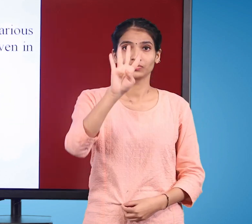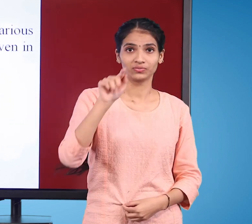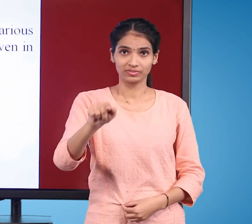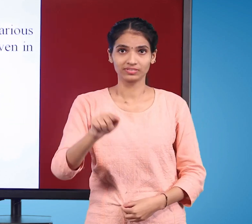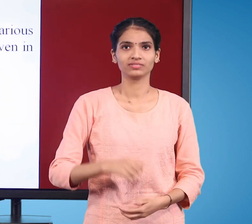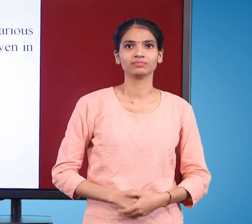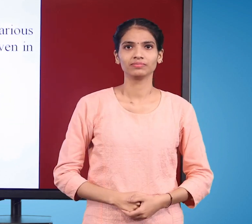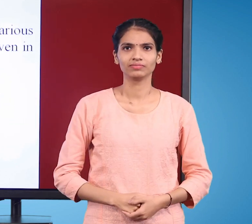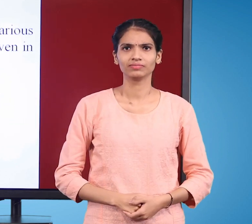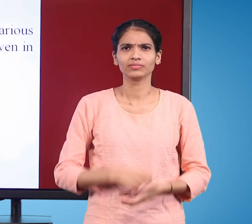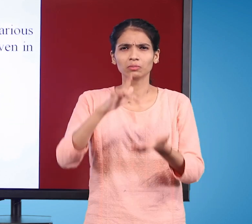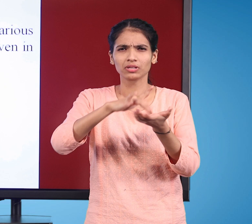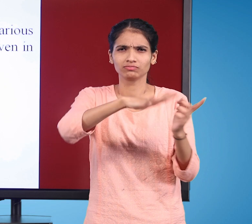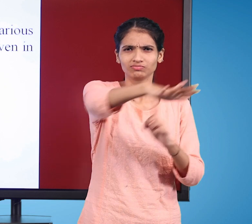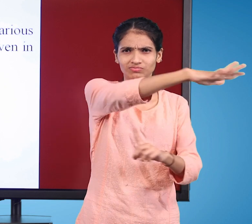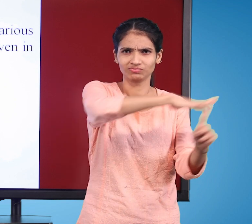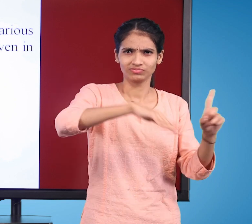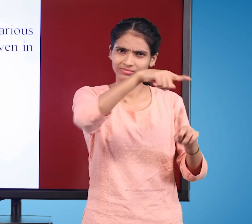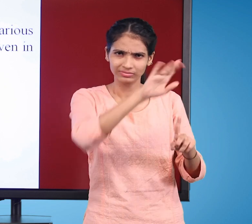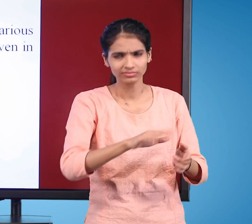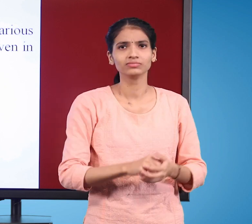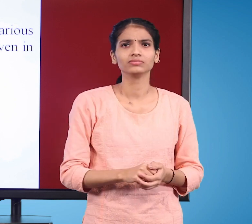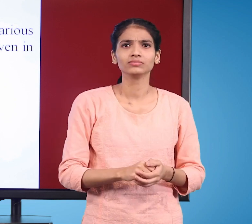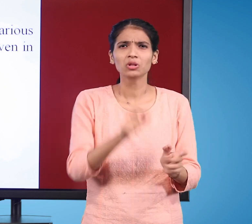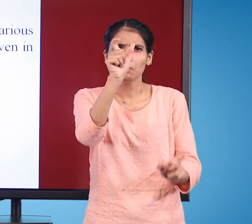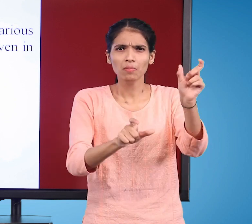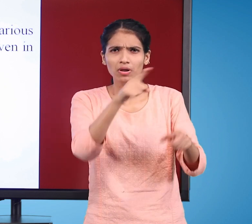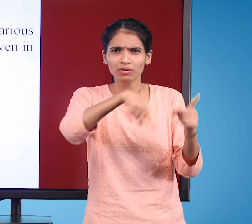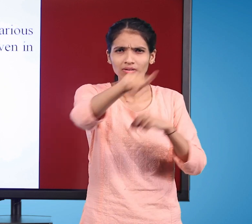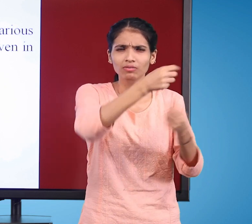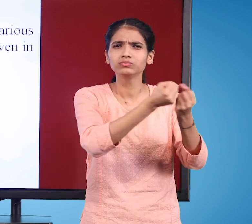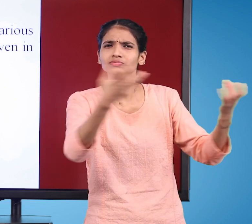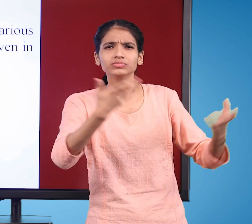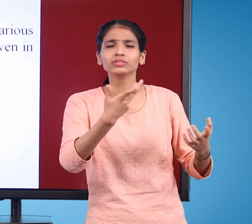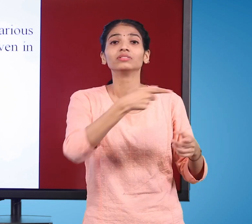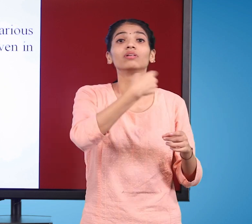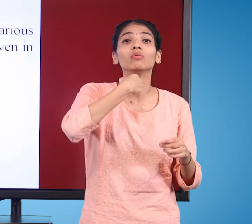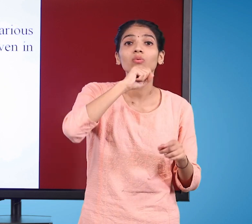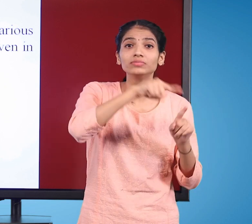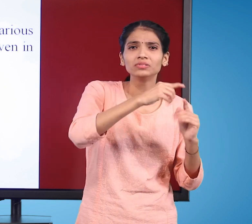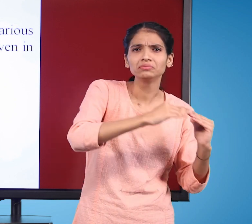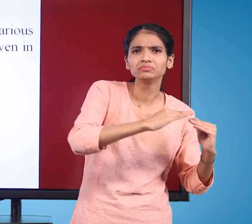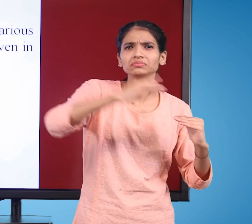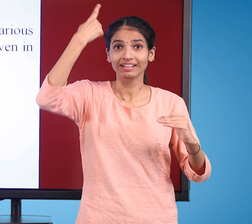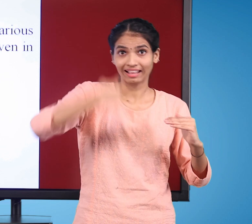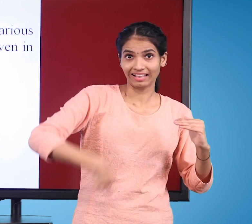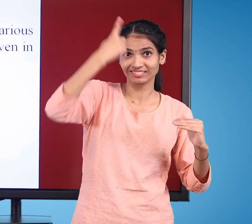Four. Number of persons in various age groups in a town is given in this table.